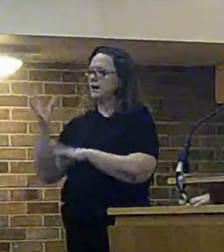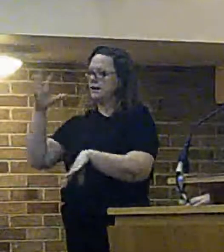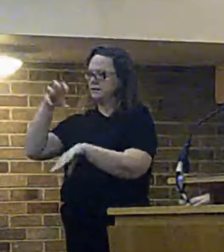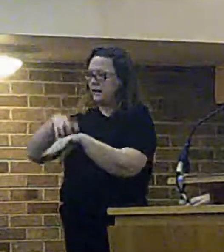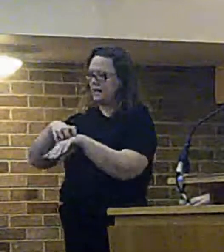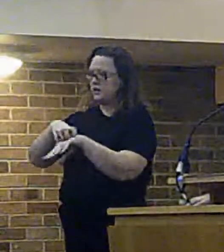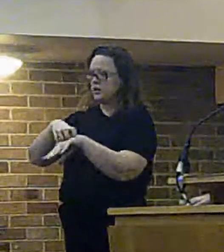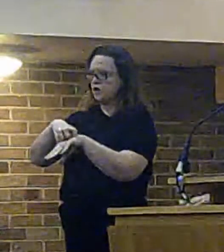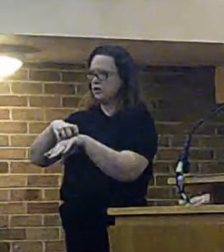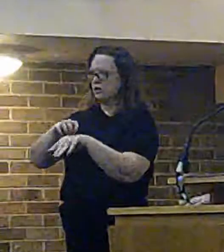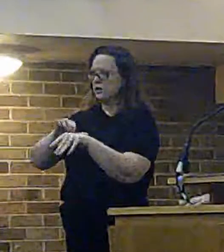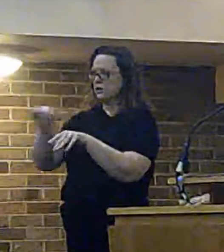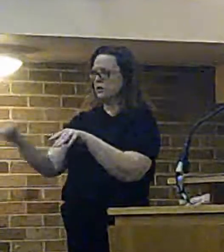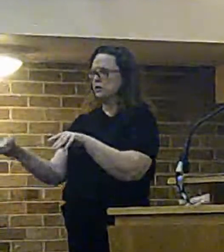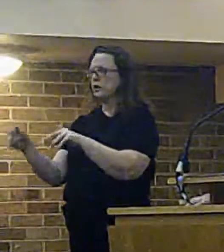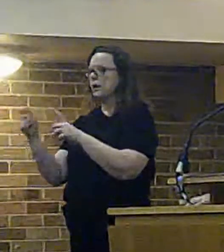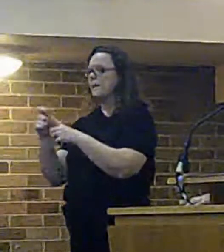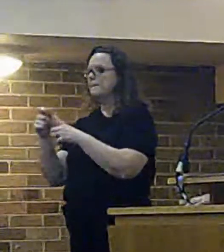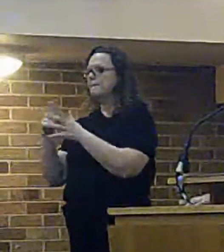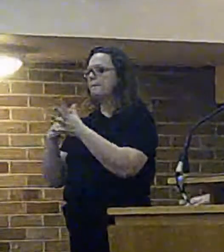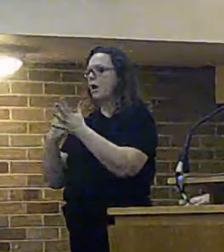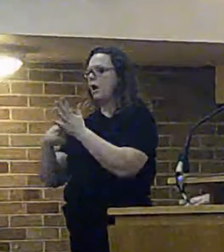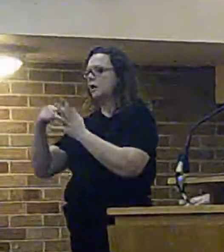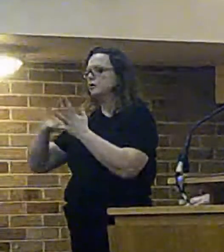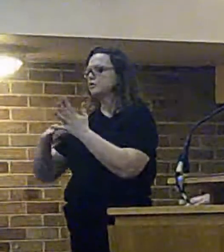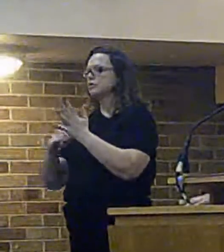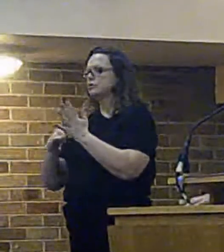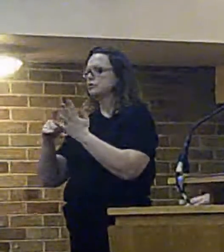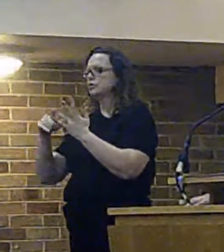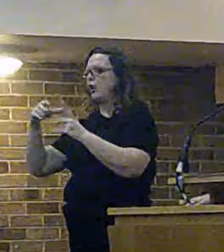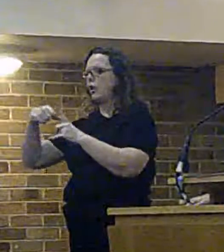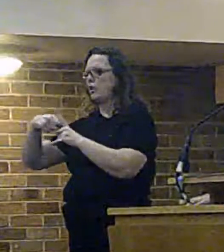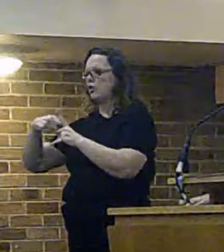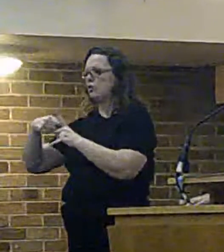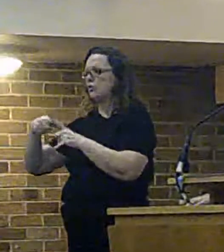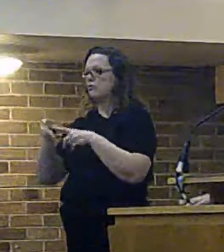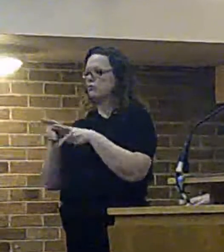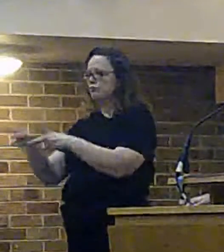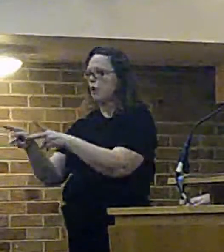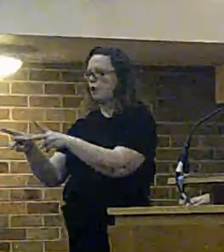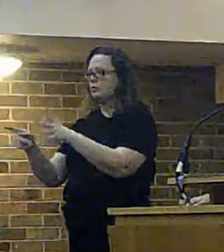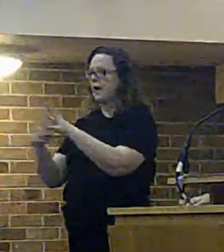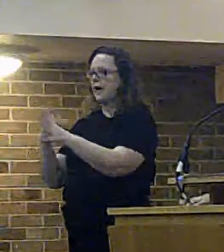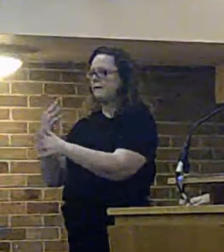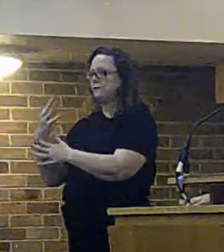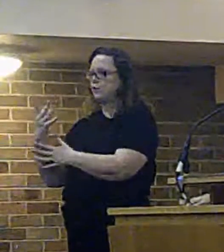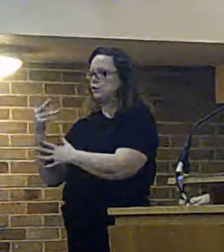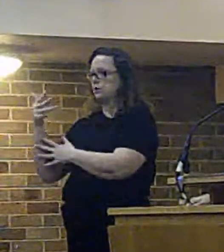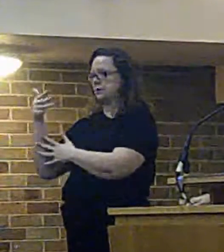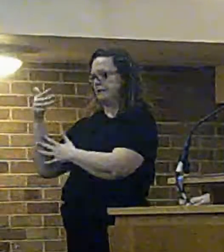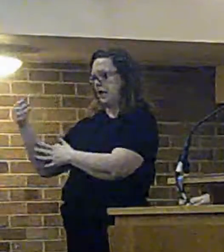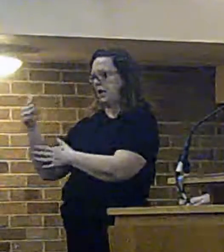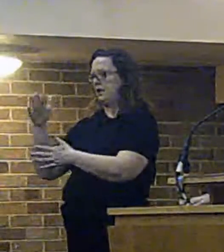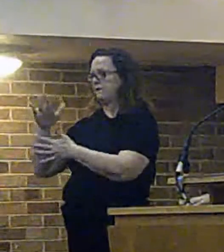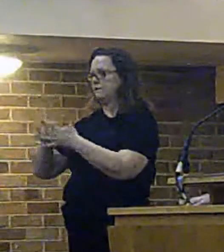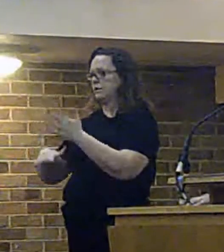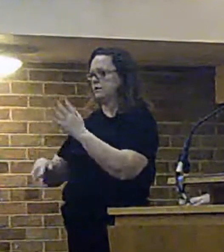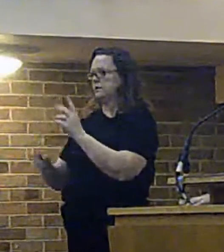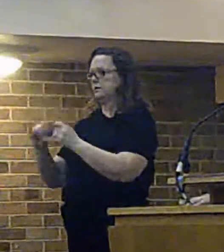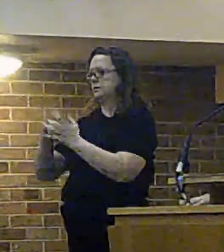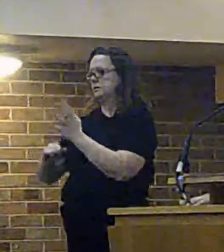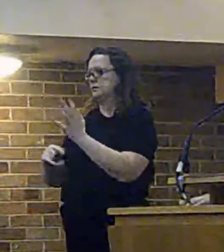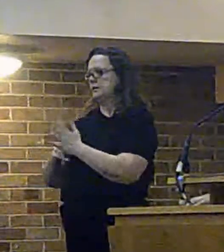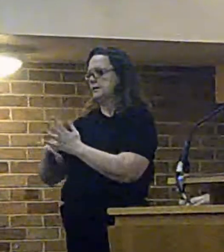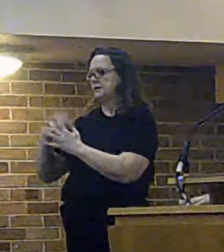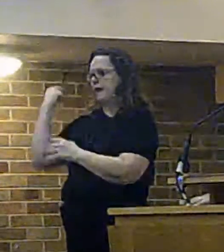Millfields, and Parstocks Road, which is it's on the A49 on the way out of St Helens to Newton and Willows, and the